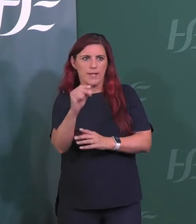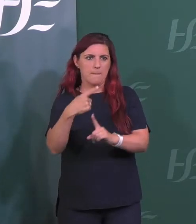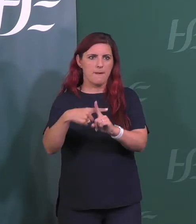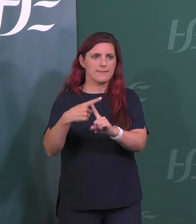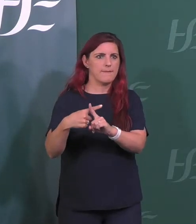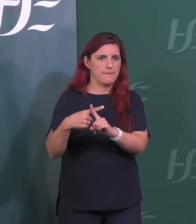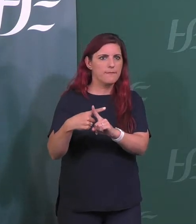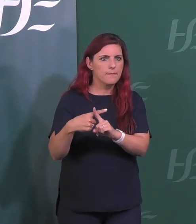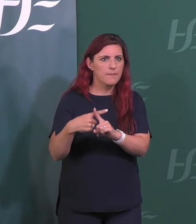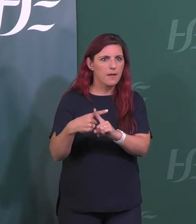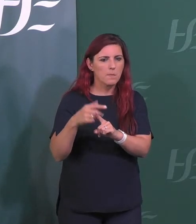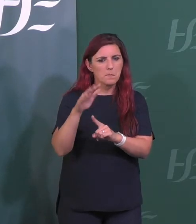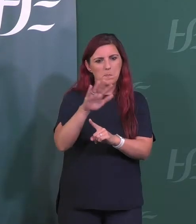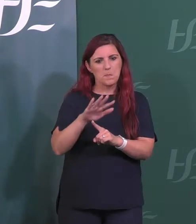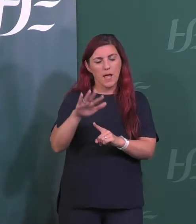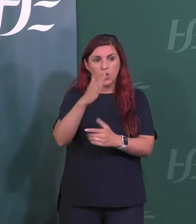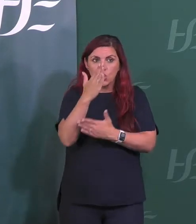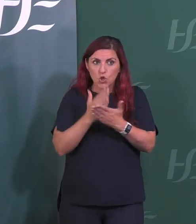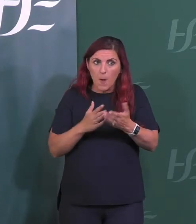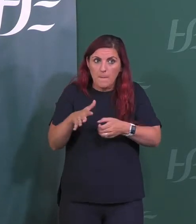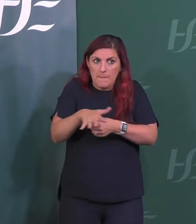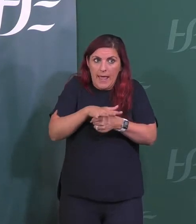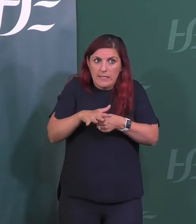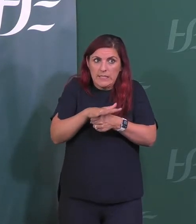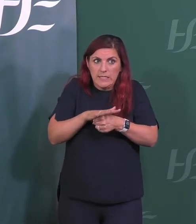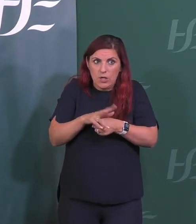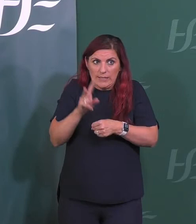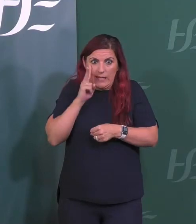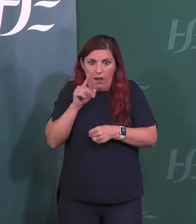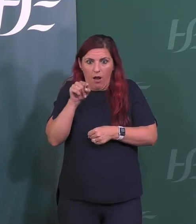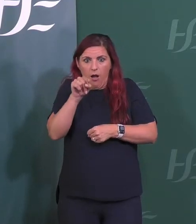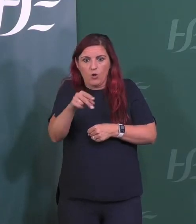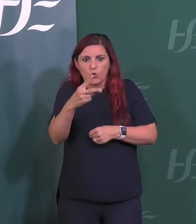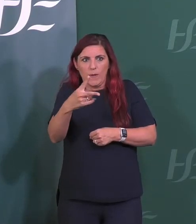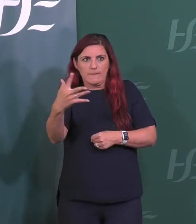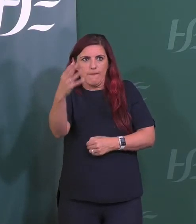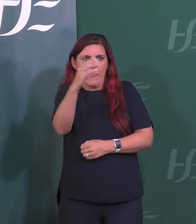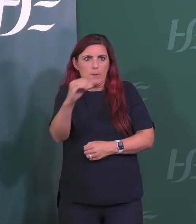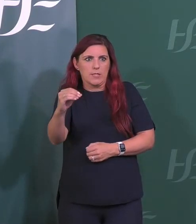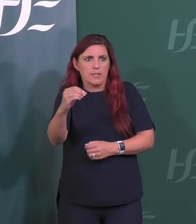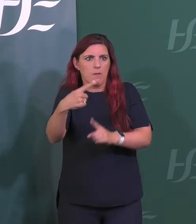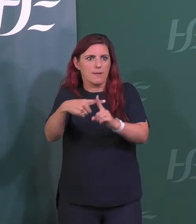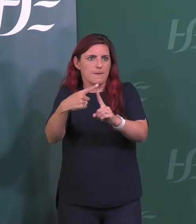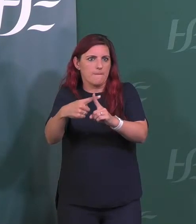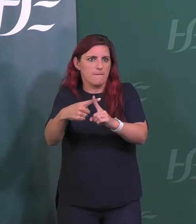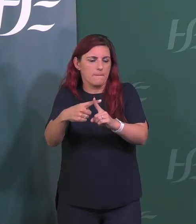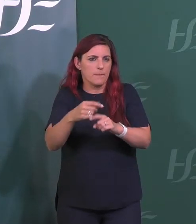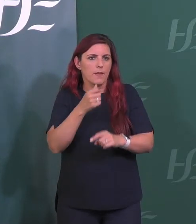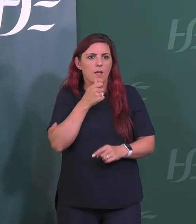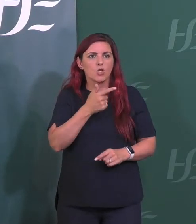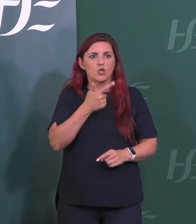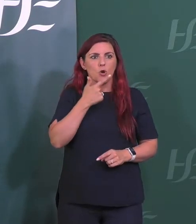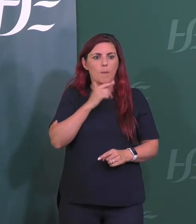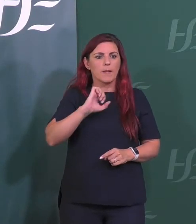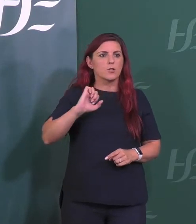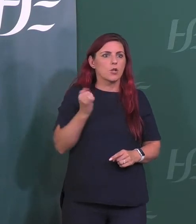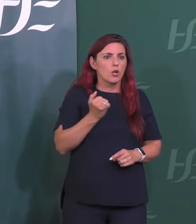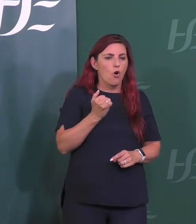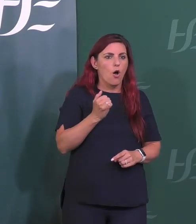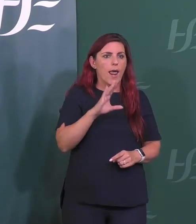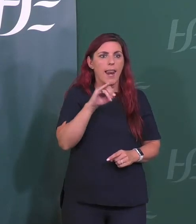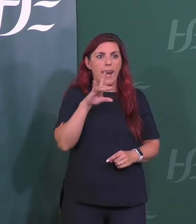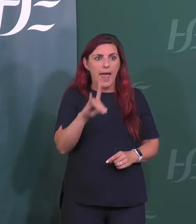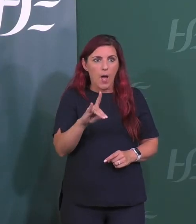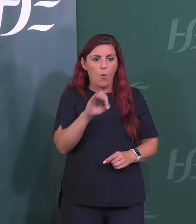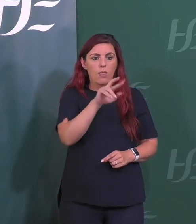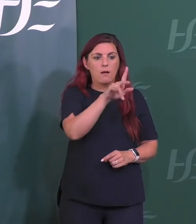previously, seeing positivity of 25%. Testing sites in Dublin, Donegal, Louth, Galway, Meath are